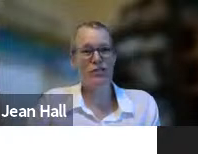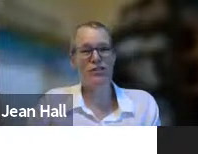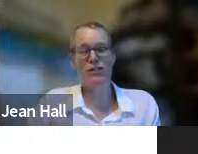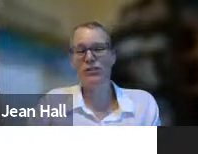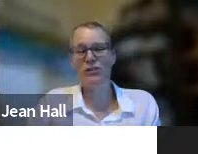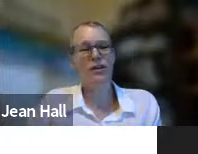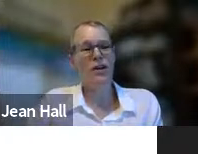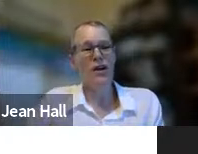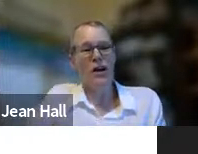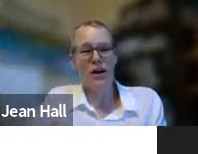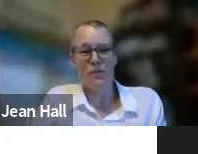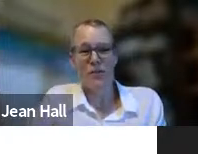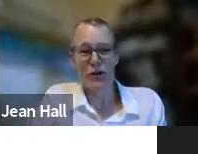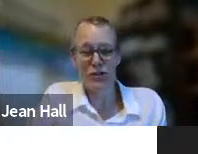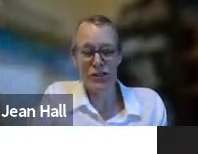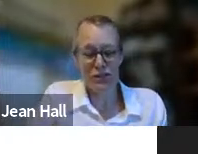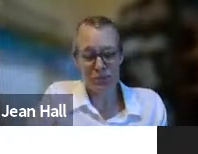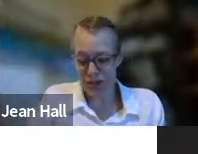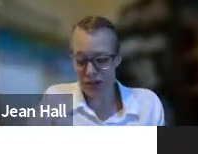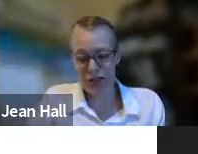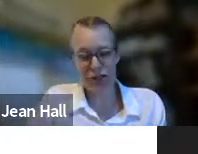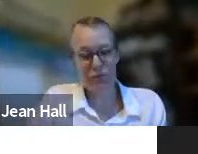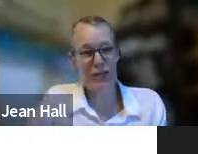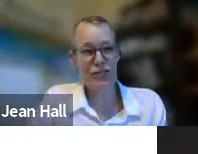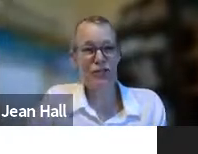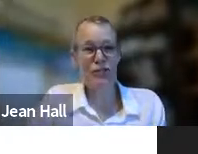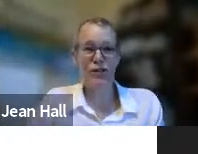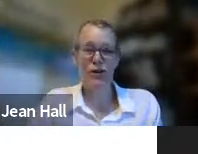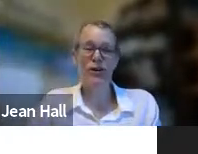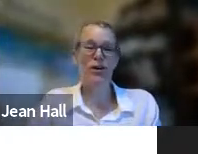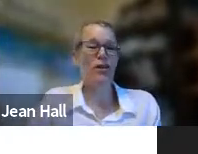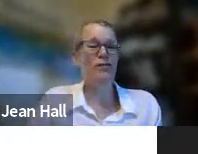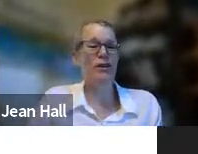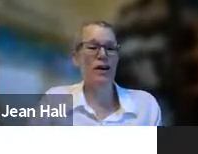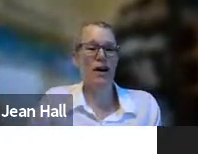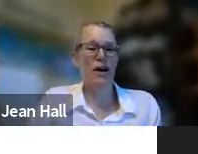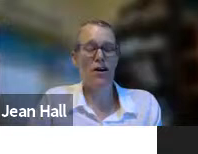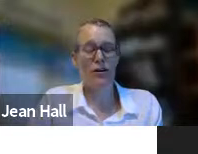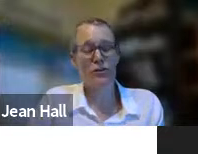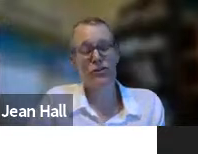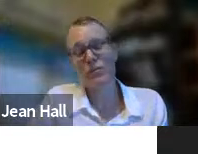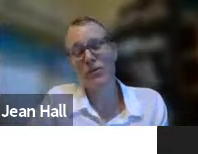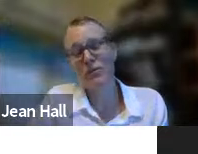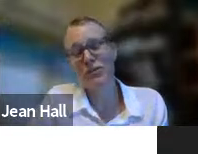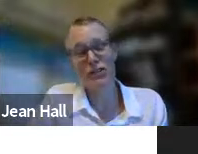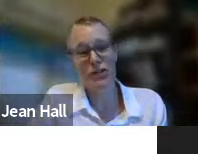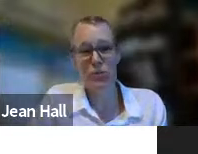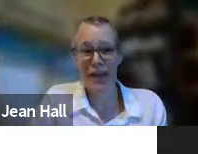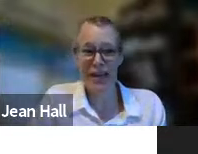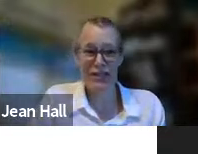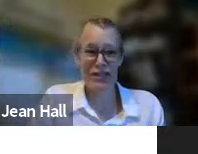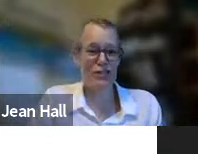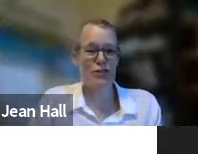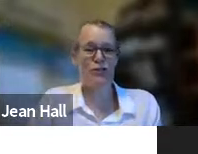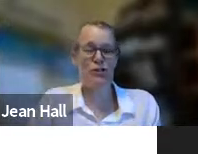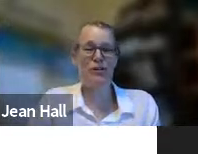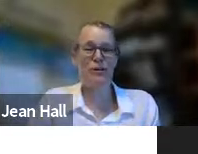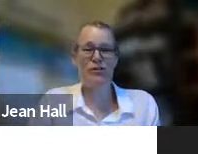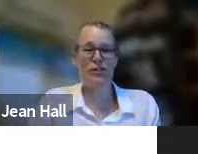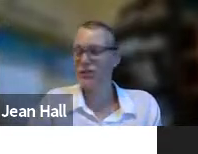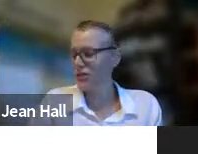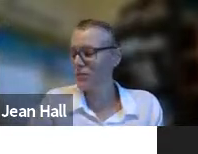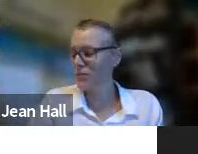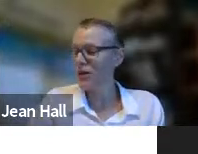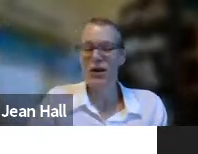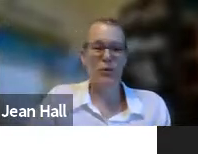if you want to go to the articles these presentations are based on, you can go there. All of the articles are published as open access, so you should be